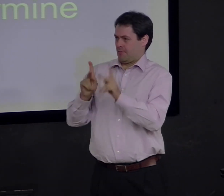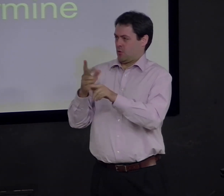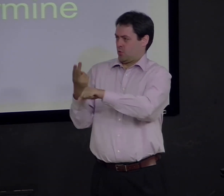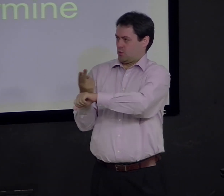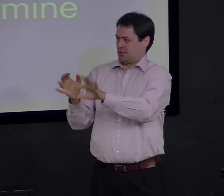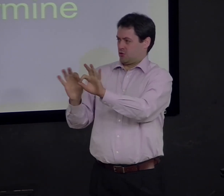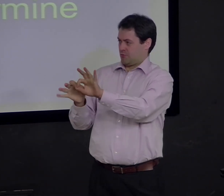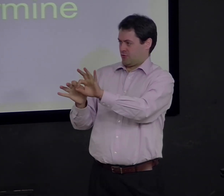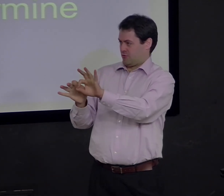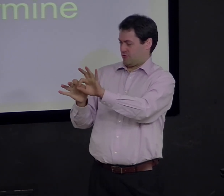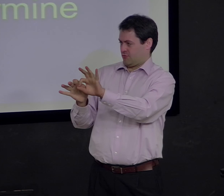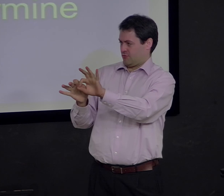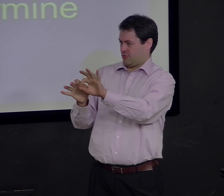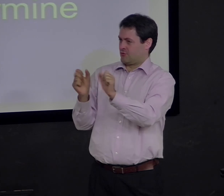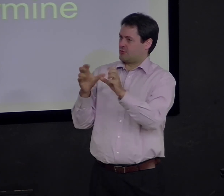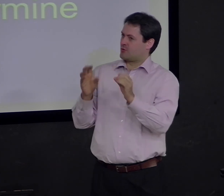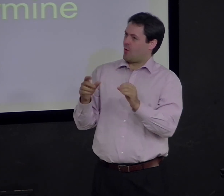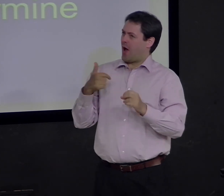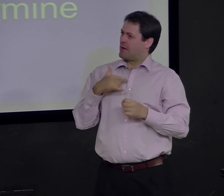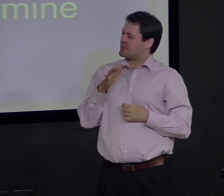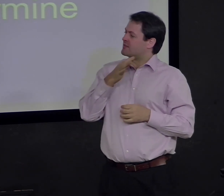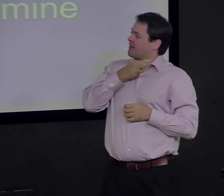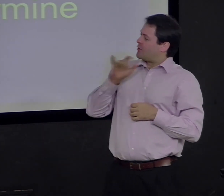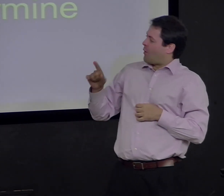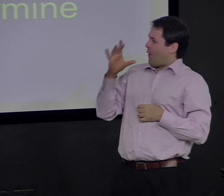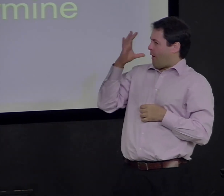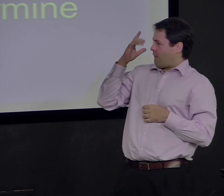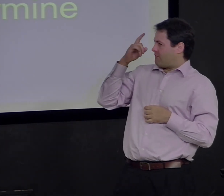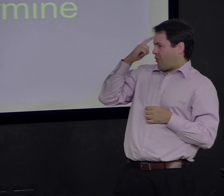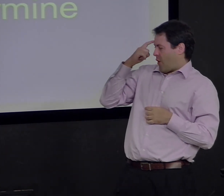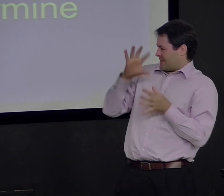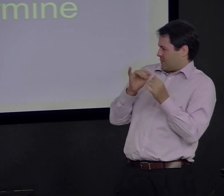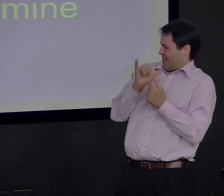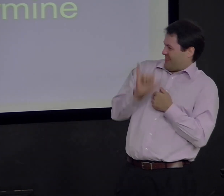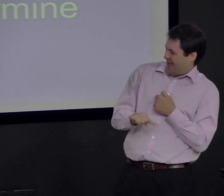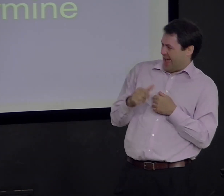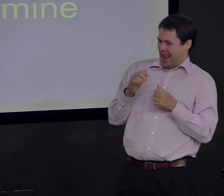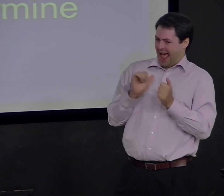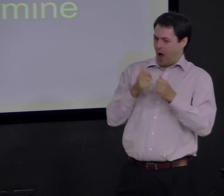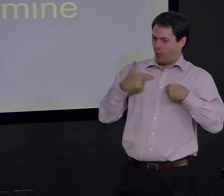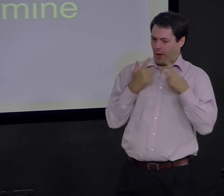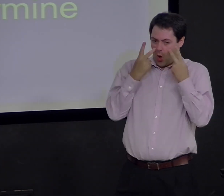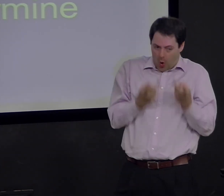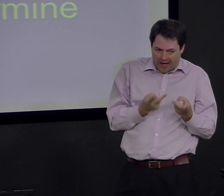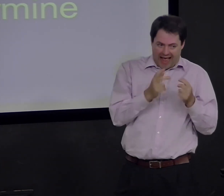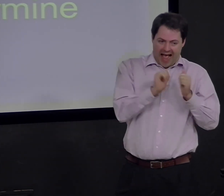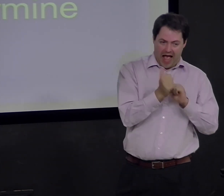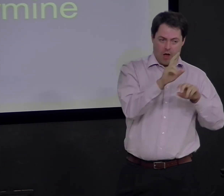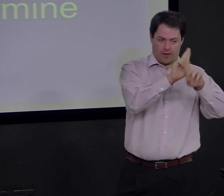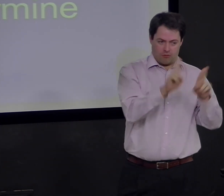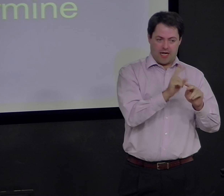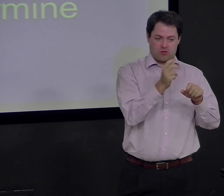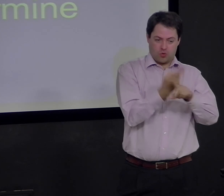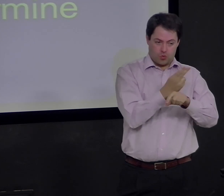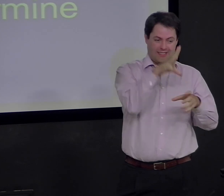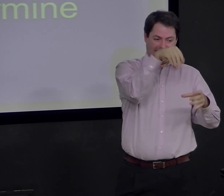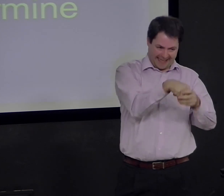language, and that's to use an interpreter. But I'm just wondering if that really is the best solution. How are we looking